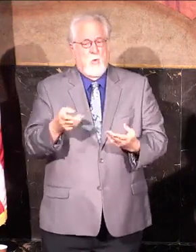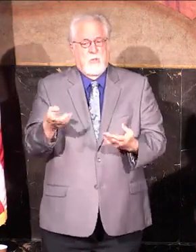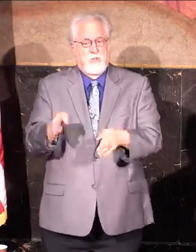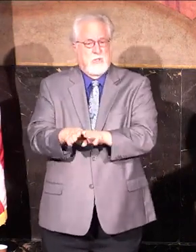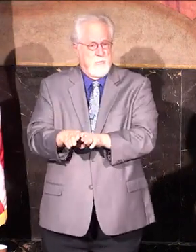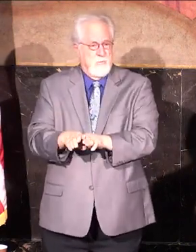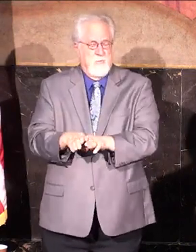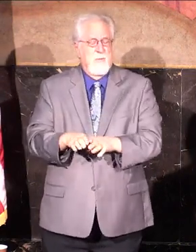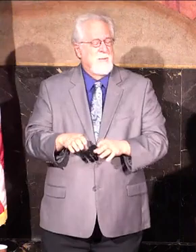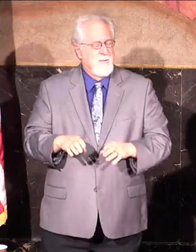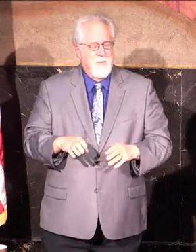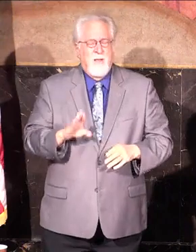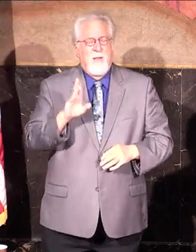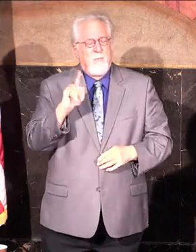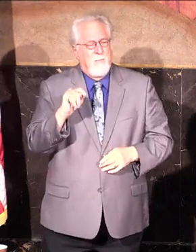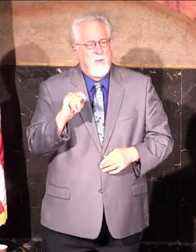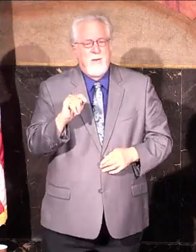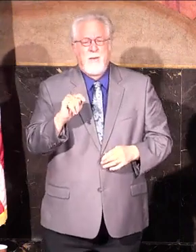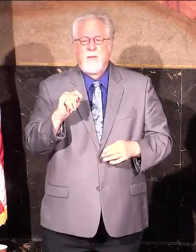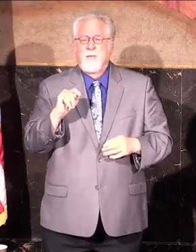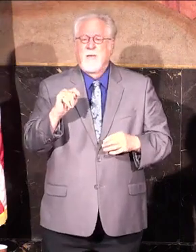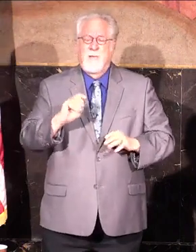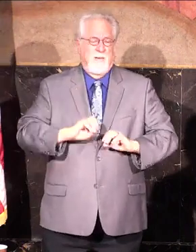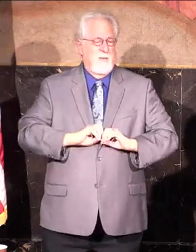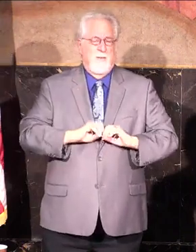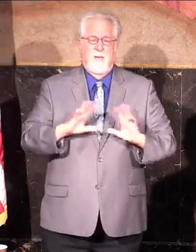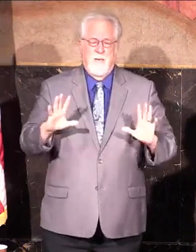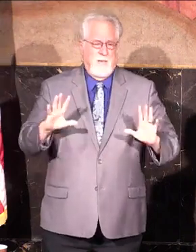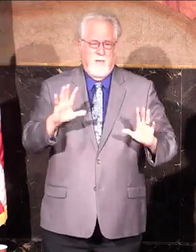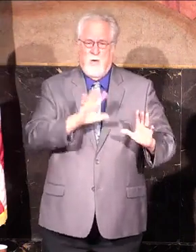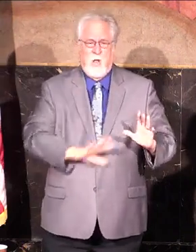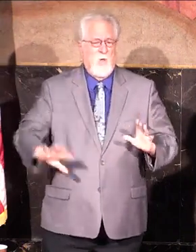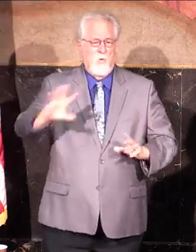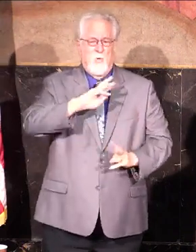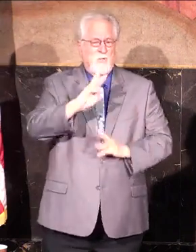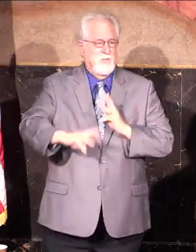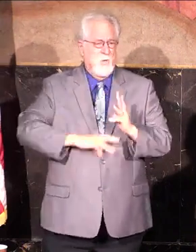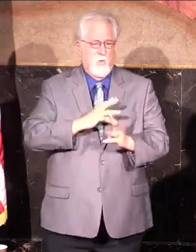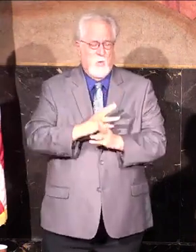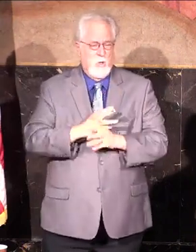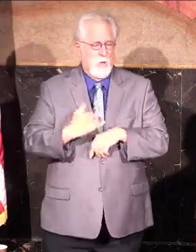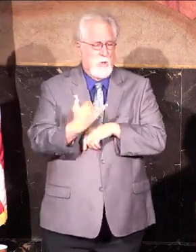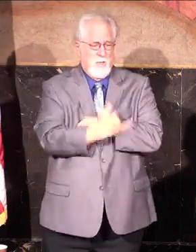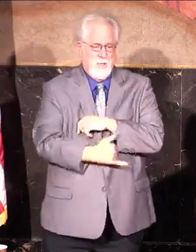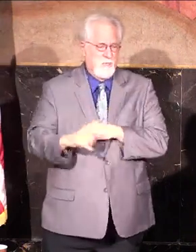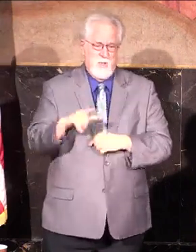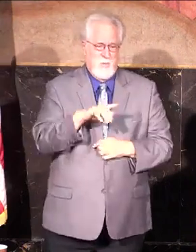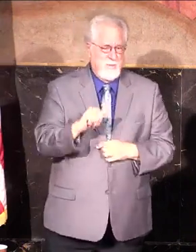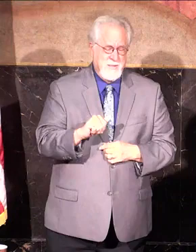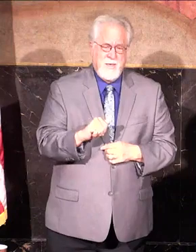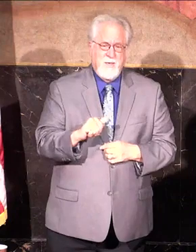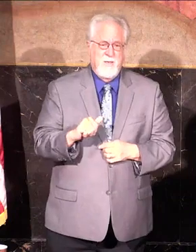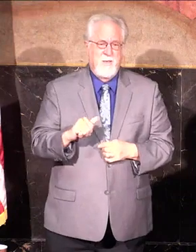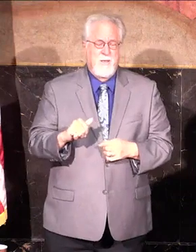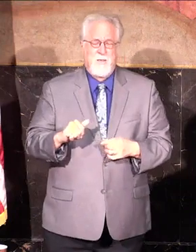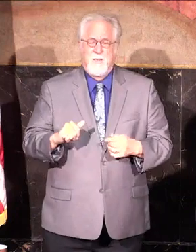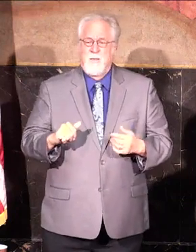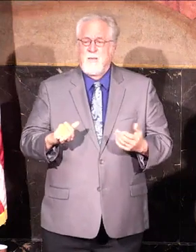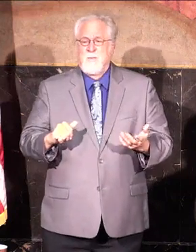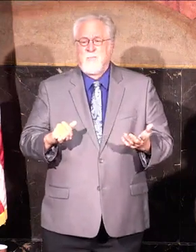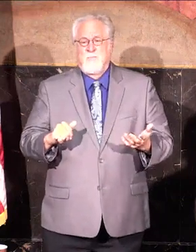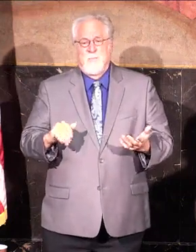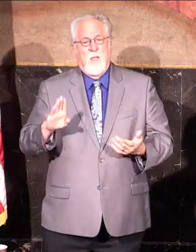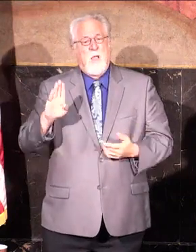down. But it is very, very clear across the world, across the country, here in Louisiana,